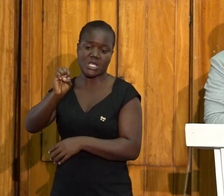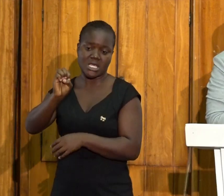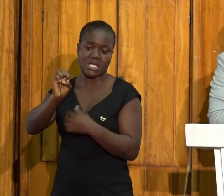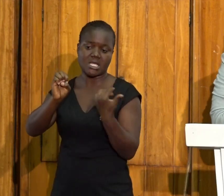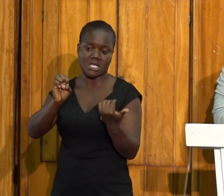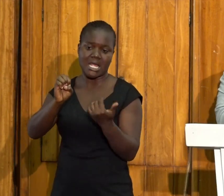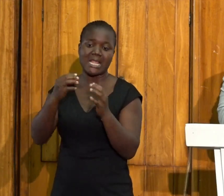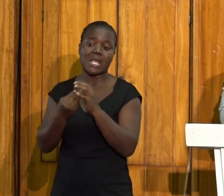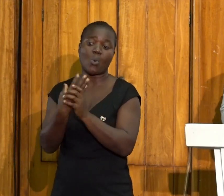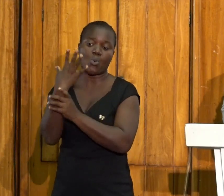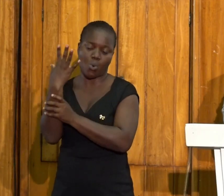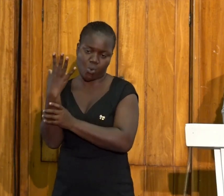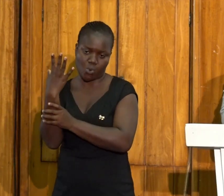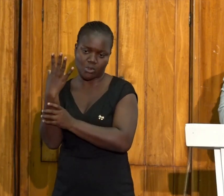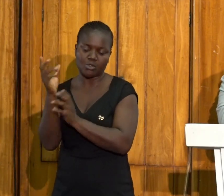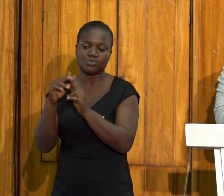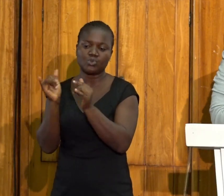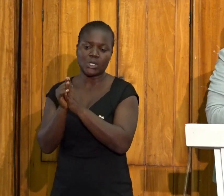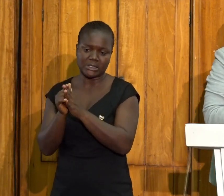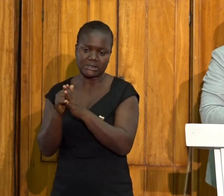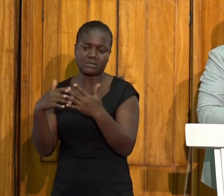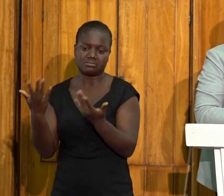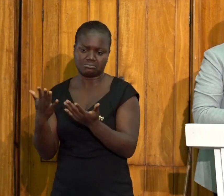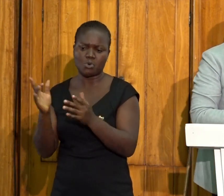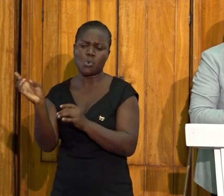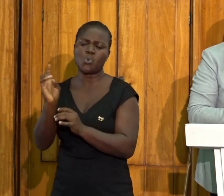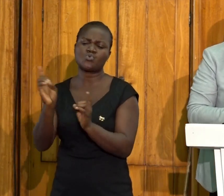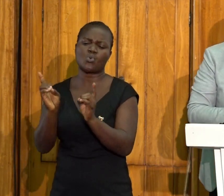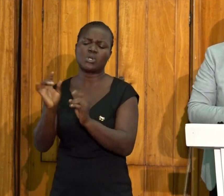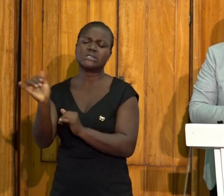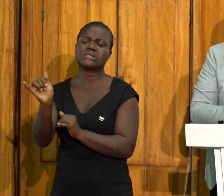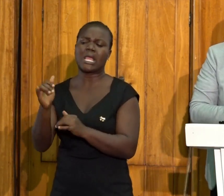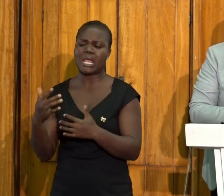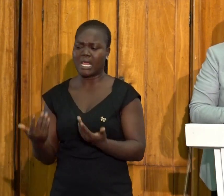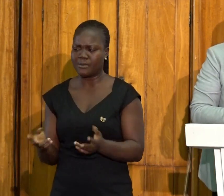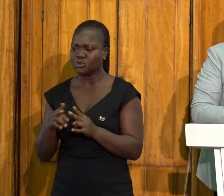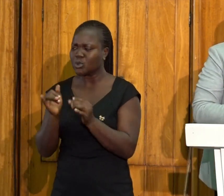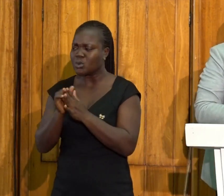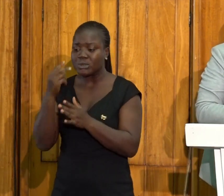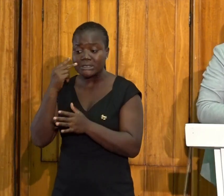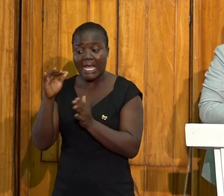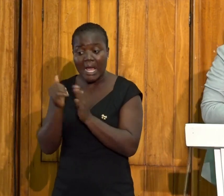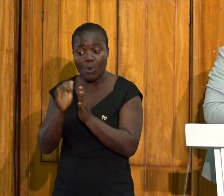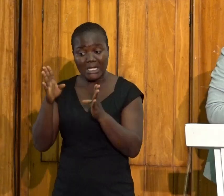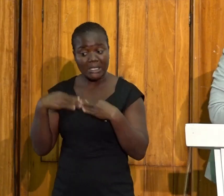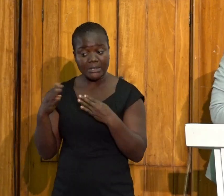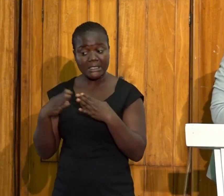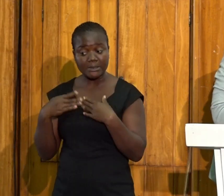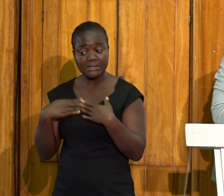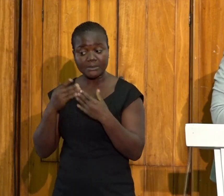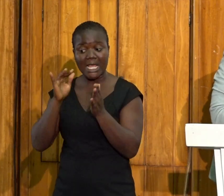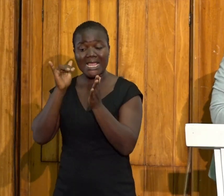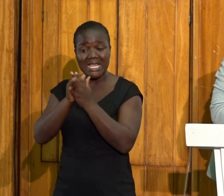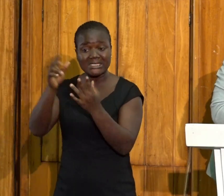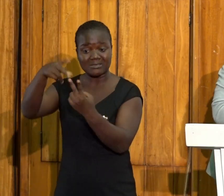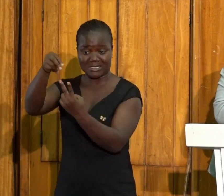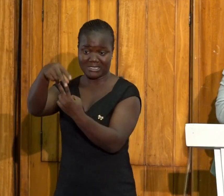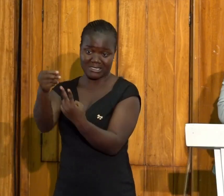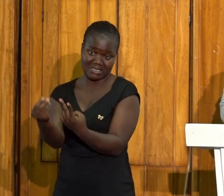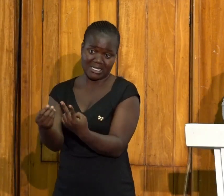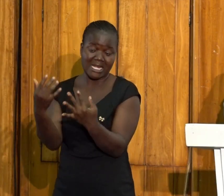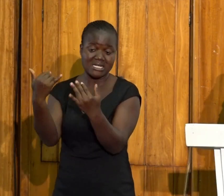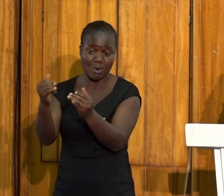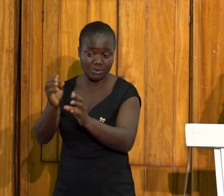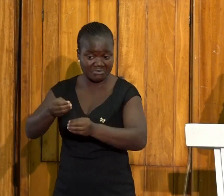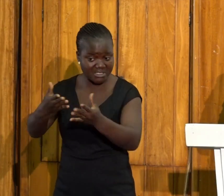LEN group, this is highlighted in red there, and do the same and look at even acceptability of the options. Now it will give